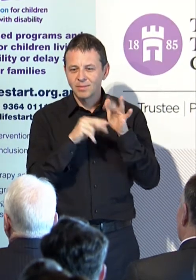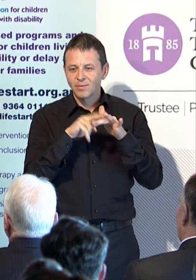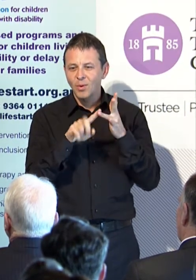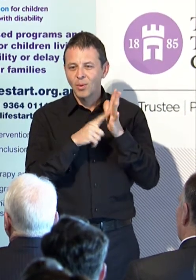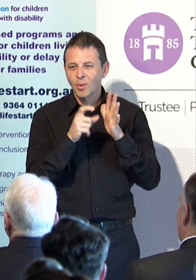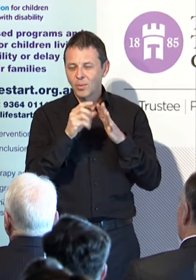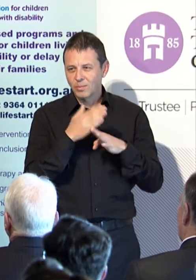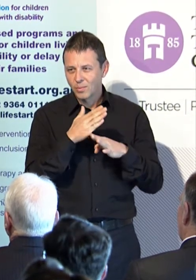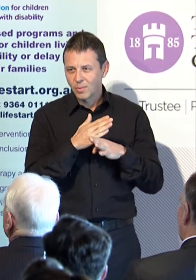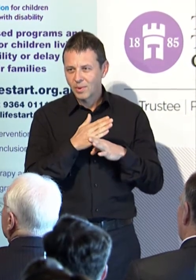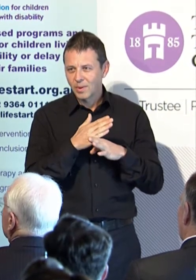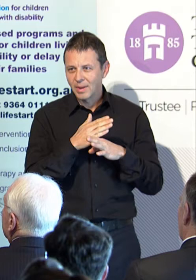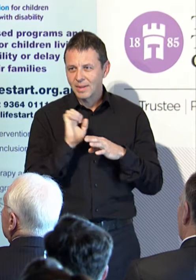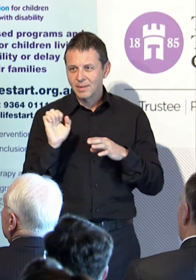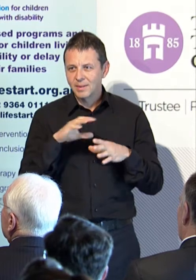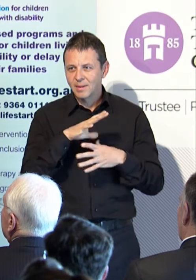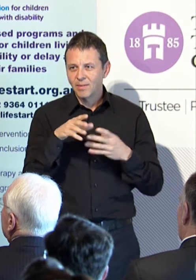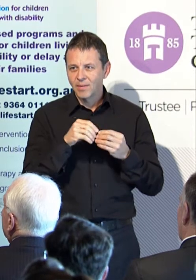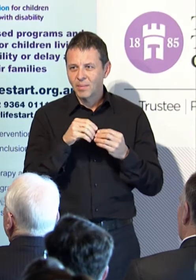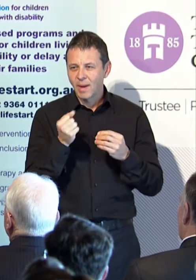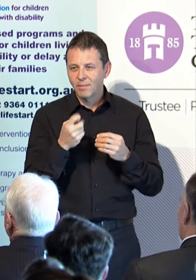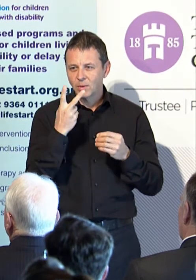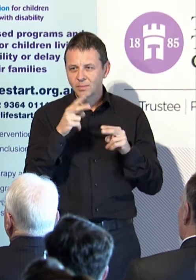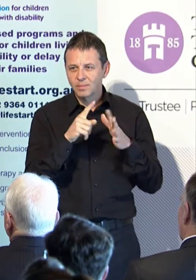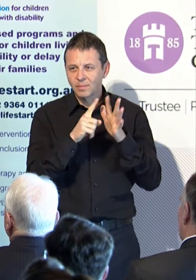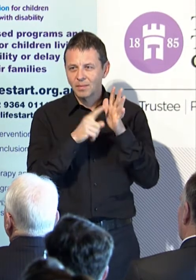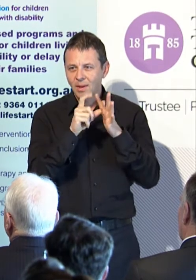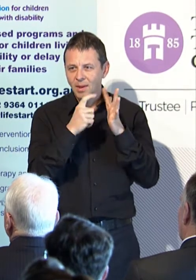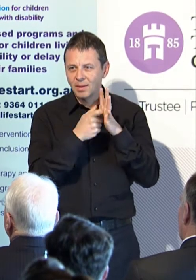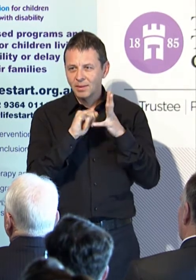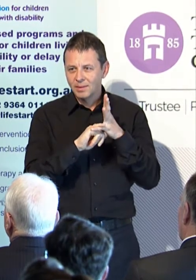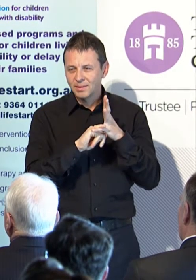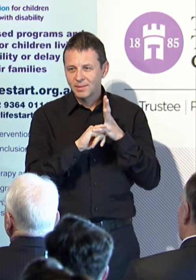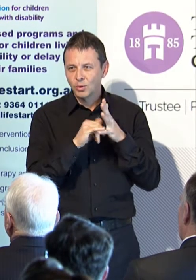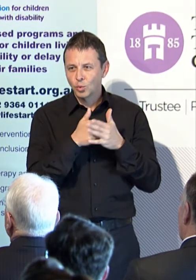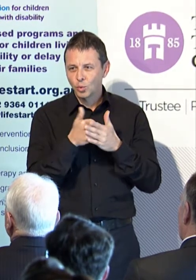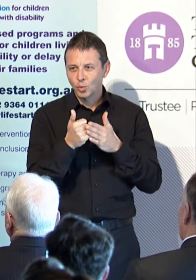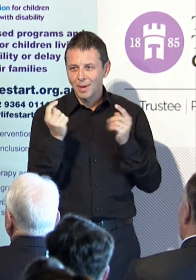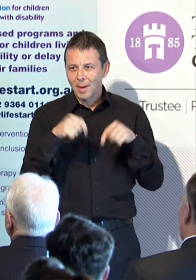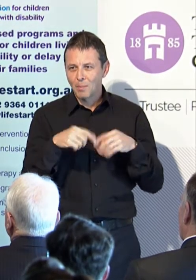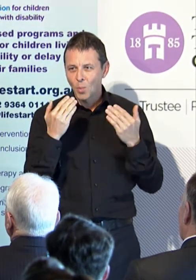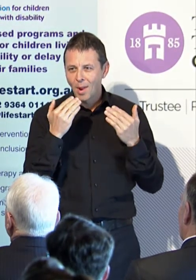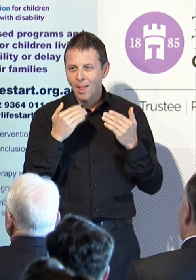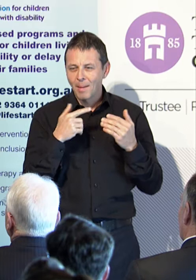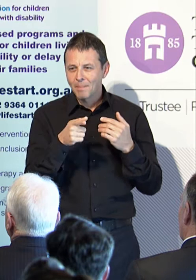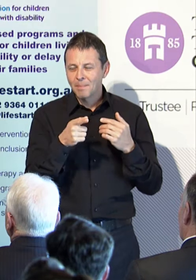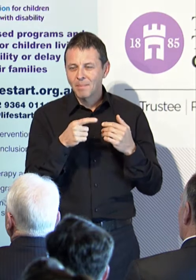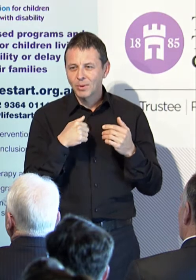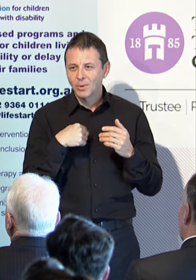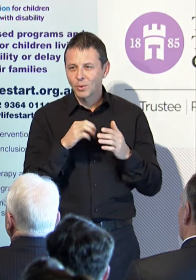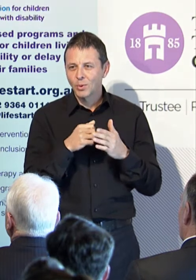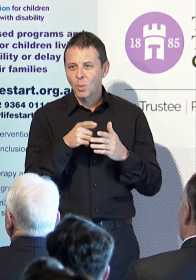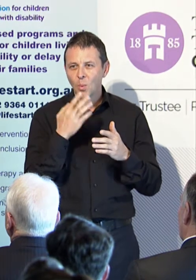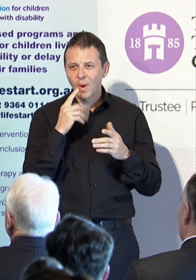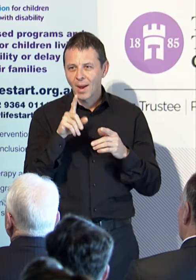within my family, I have two elders that normally do the Welcome to Country, so I don't get to do too many Welcome to Countries. It's just when they can't make